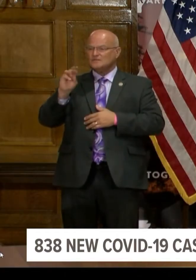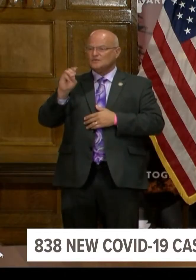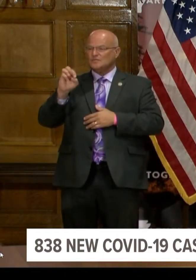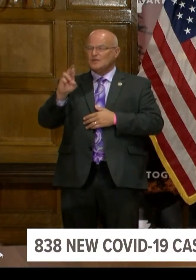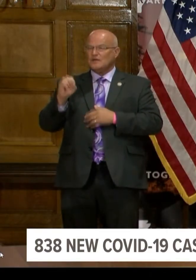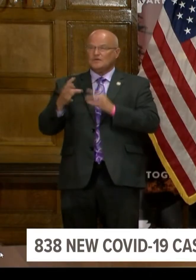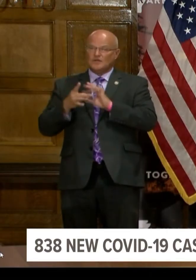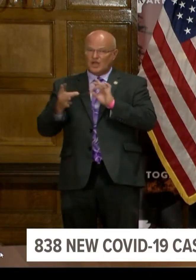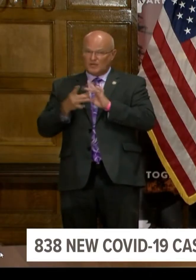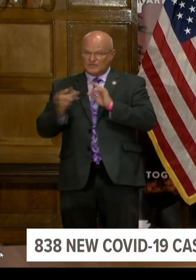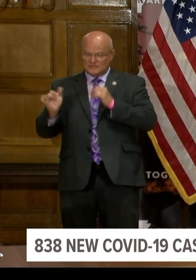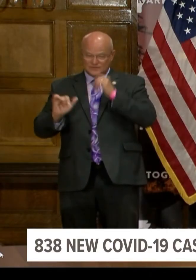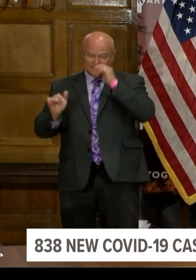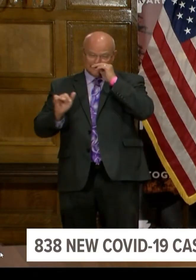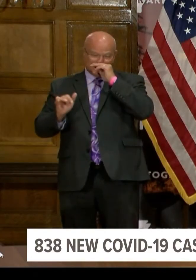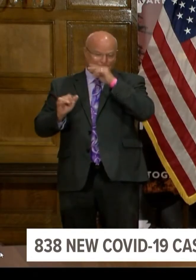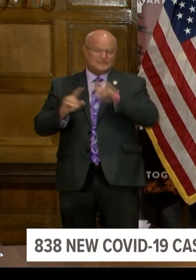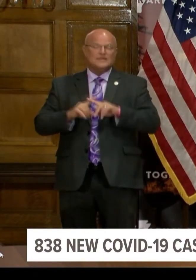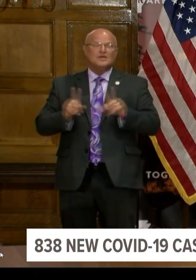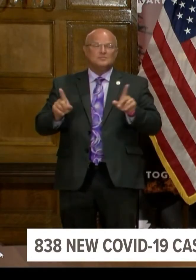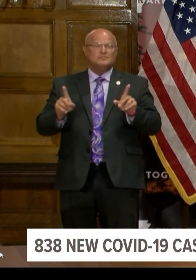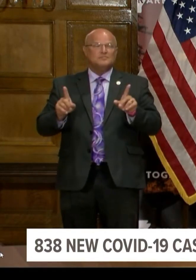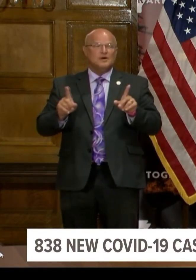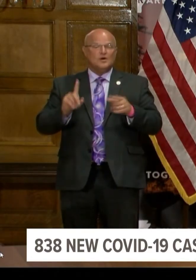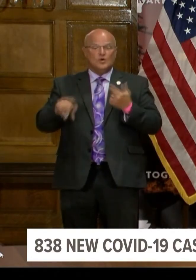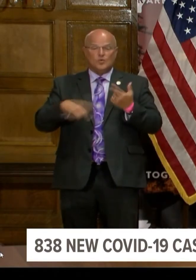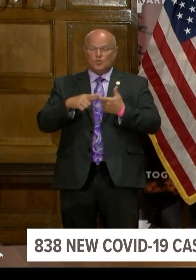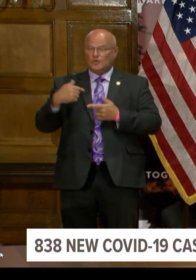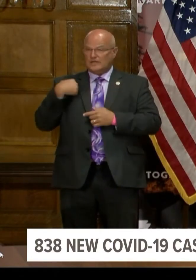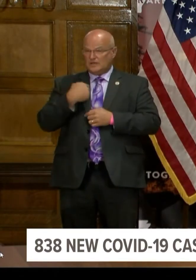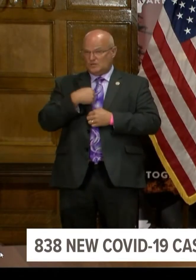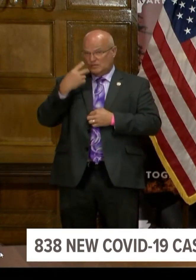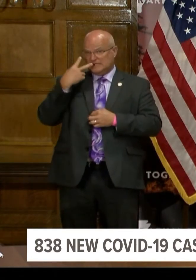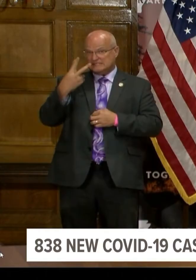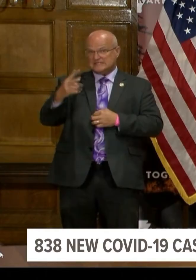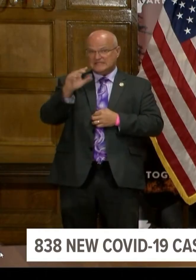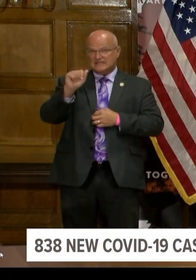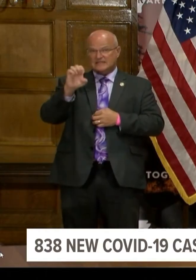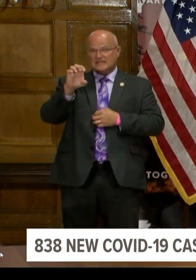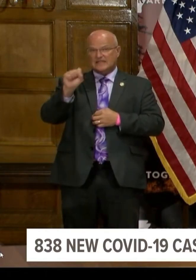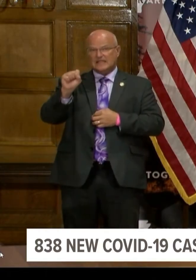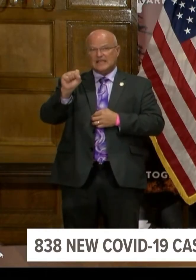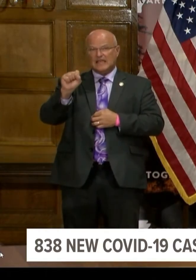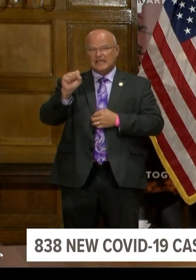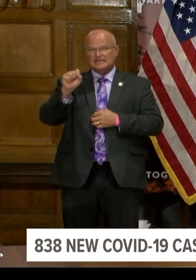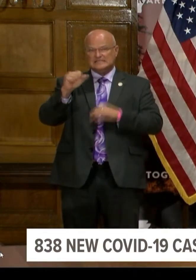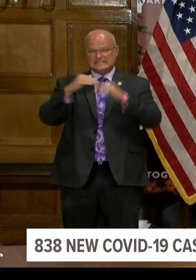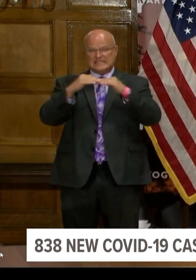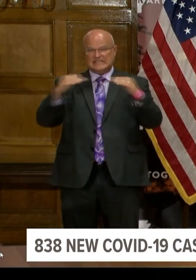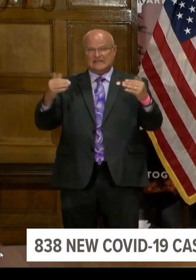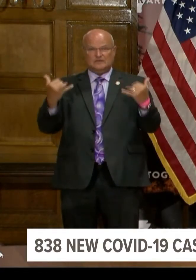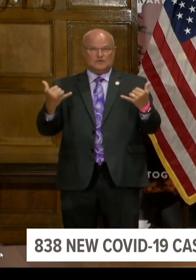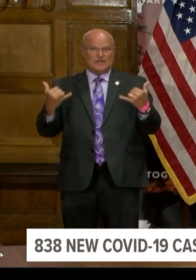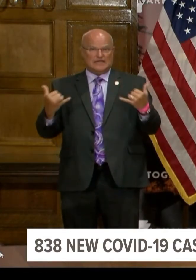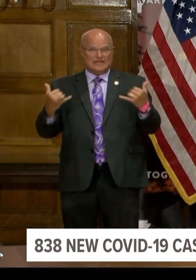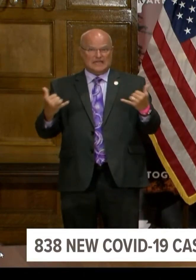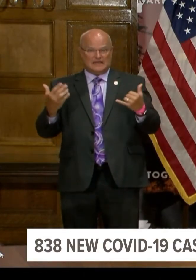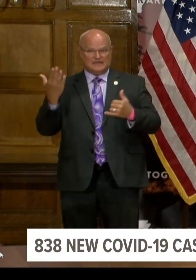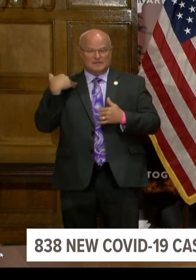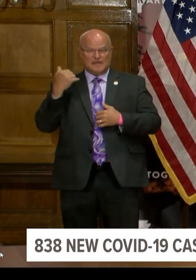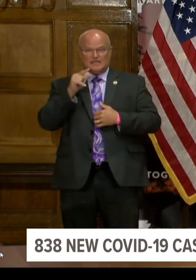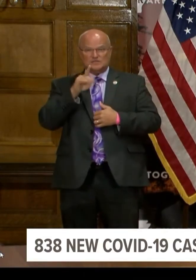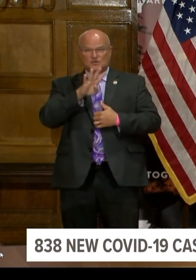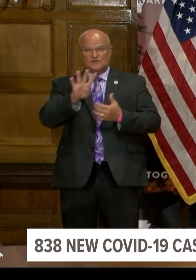make a comment on that as well. But whenever we see the cases at the level that we see the last